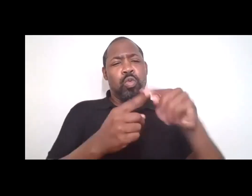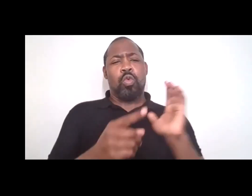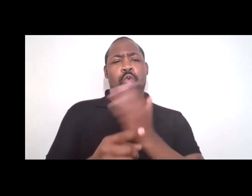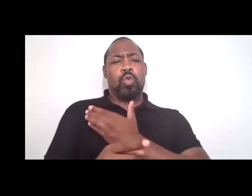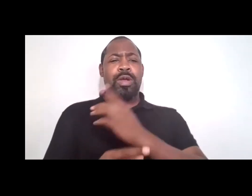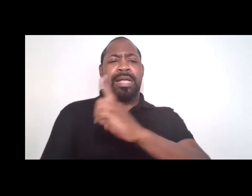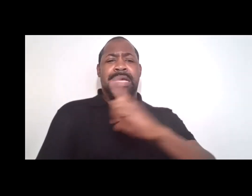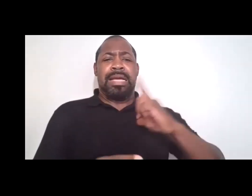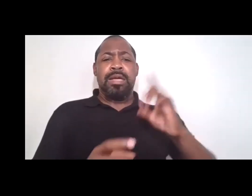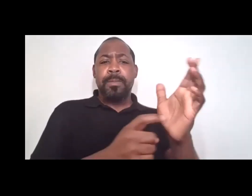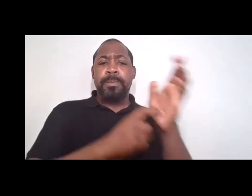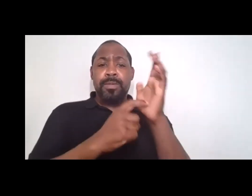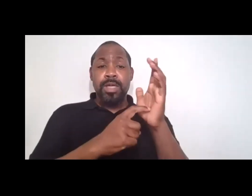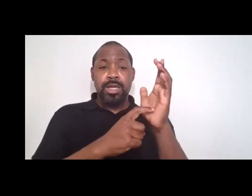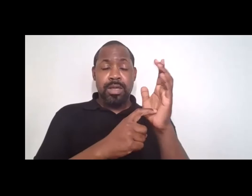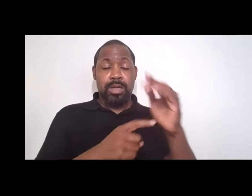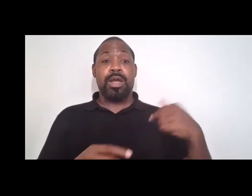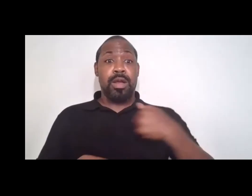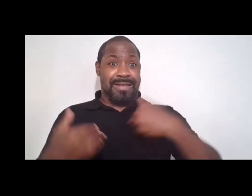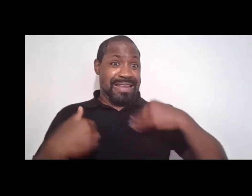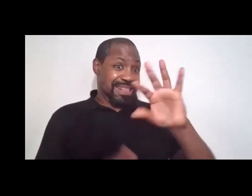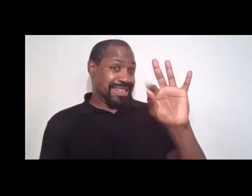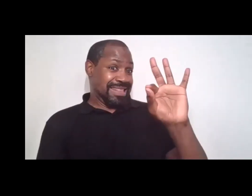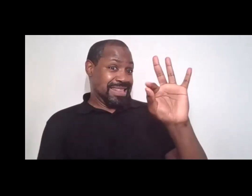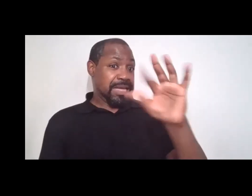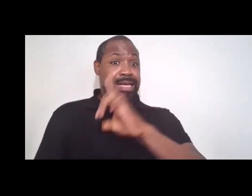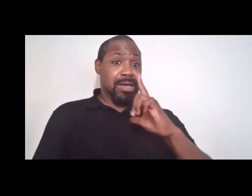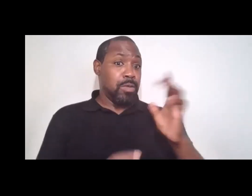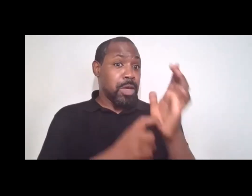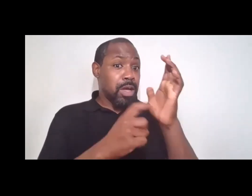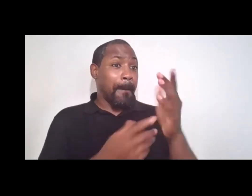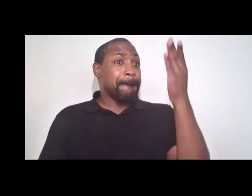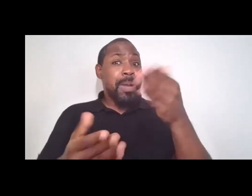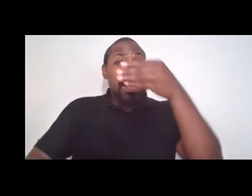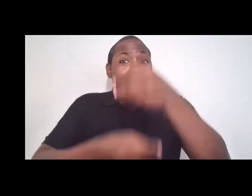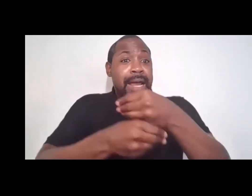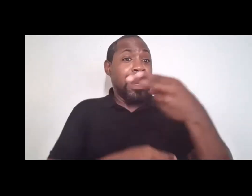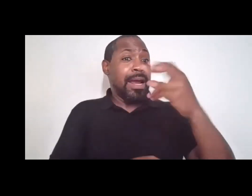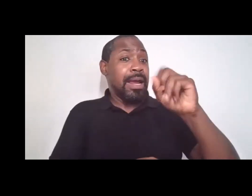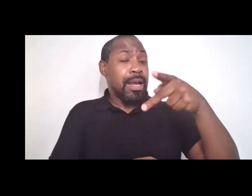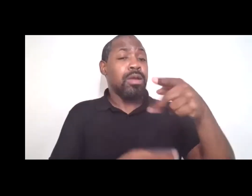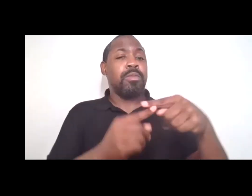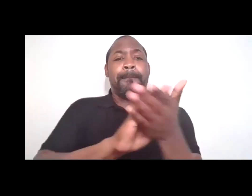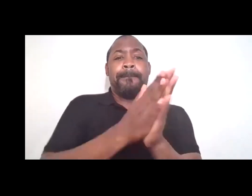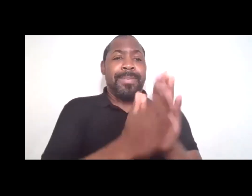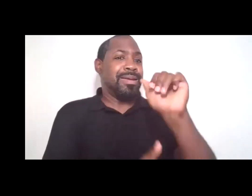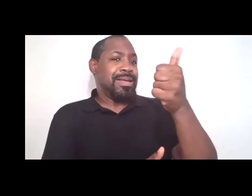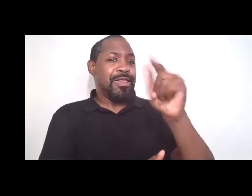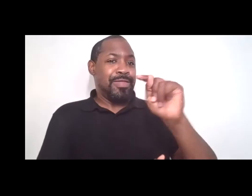that the HSTP be mandatory. I know that maybe we can add that to